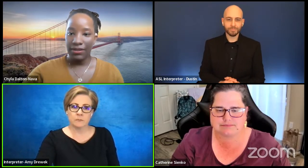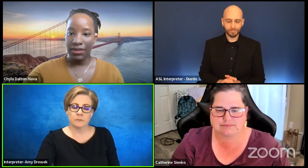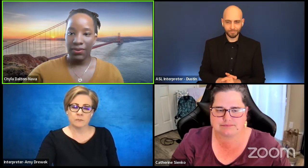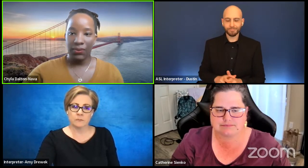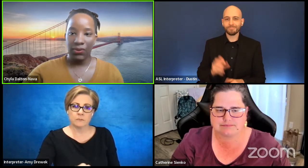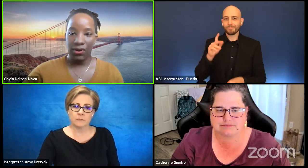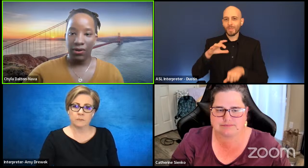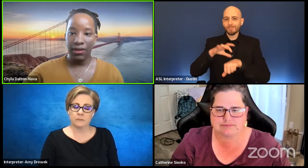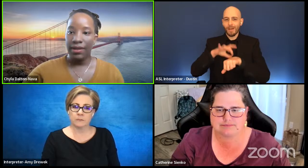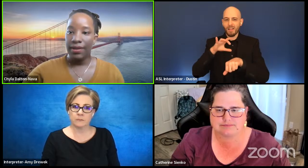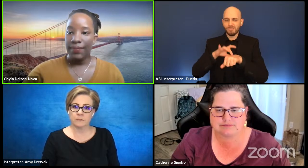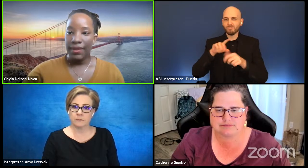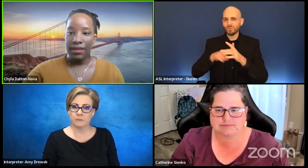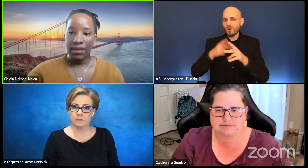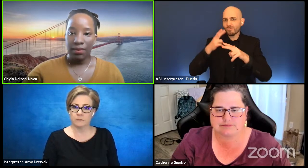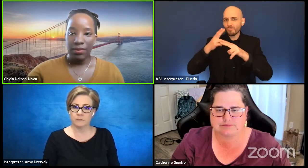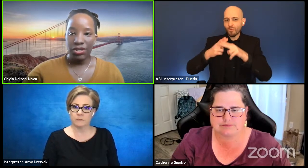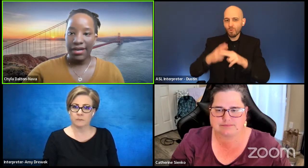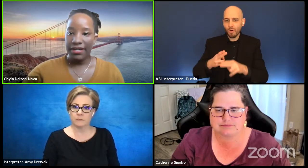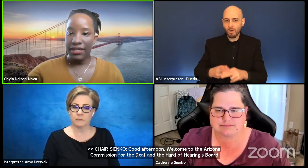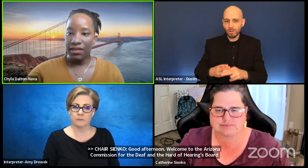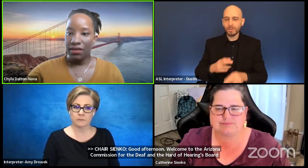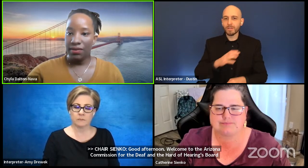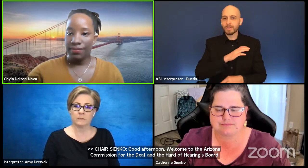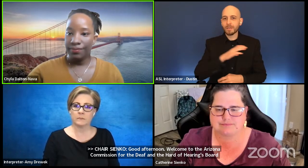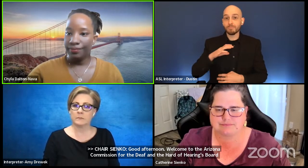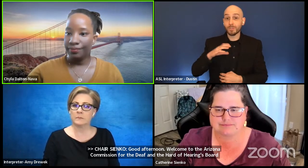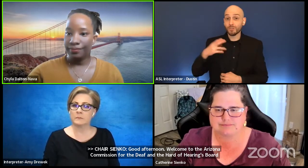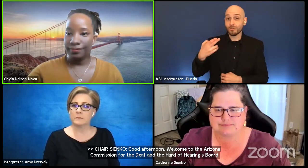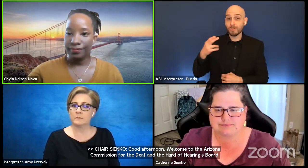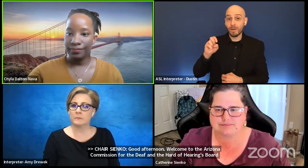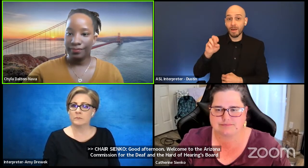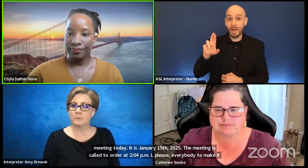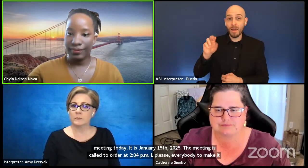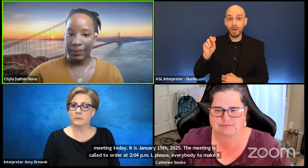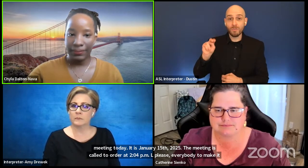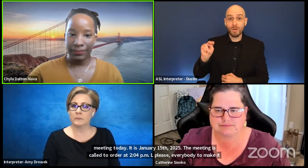Okay, I'll start with a roll call. Commissioner Herron?